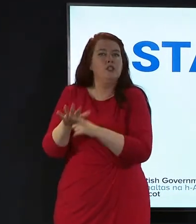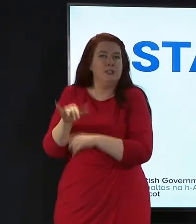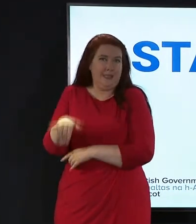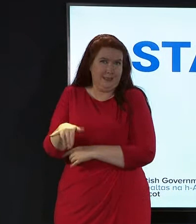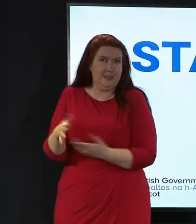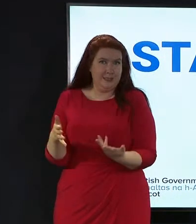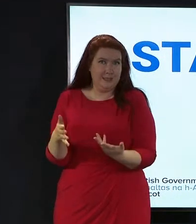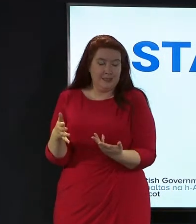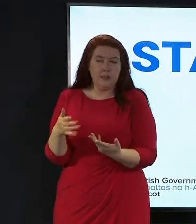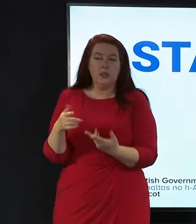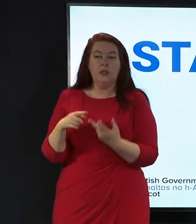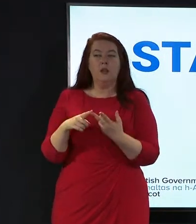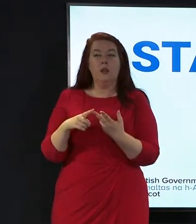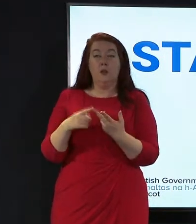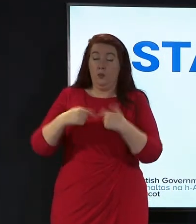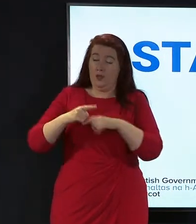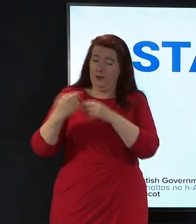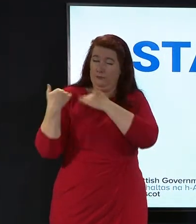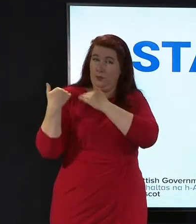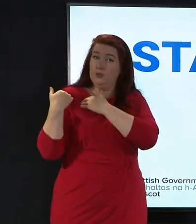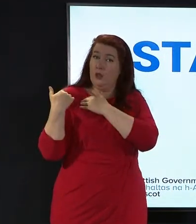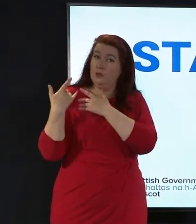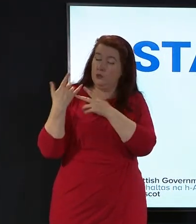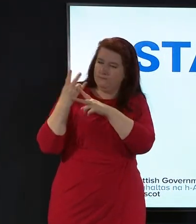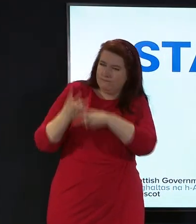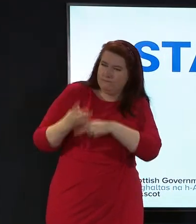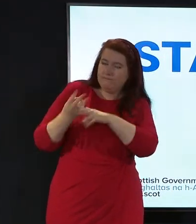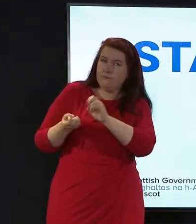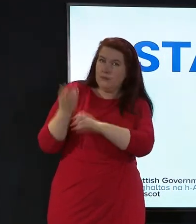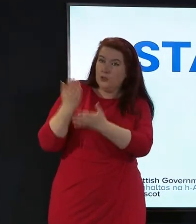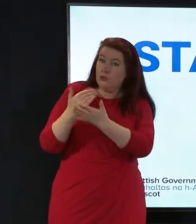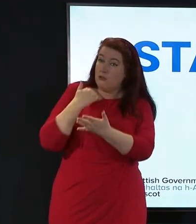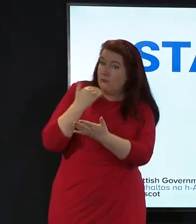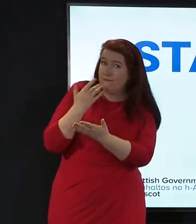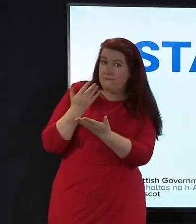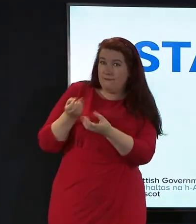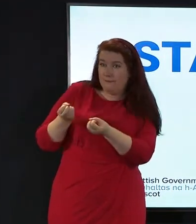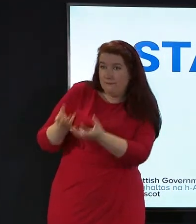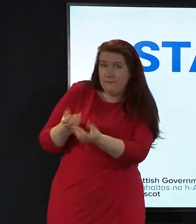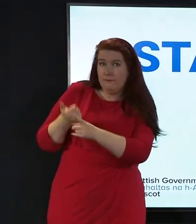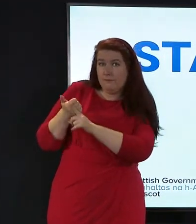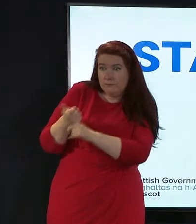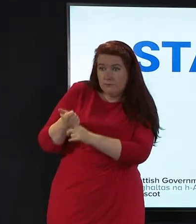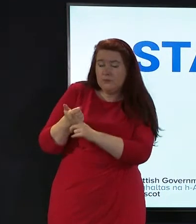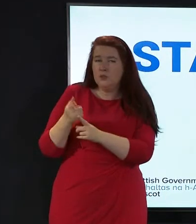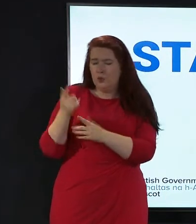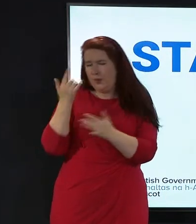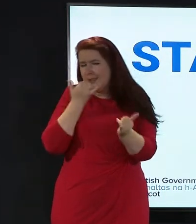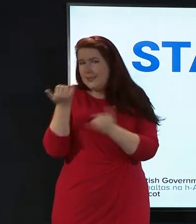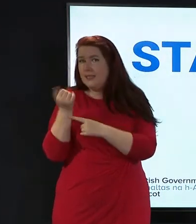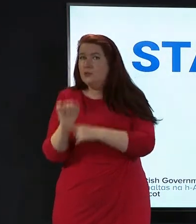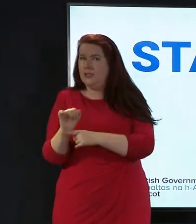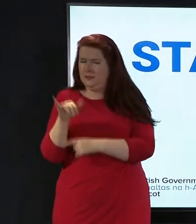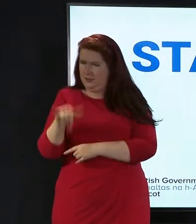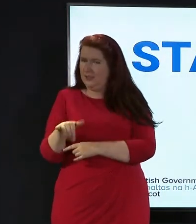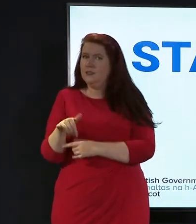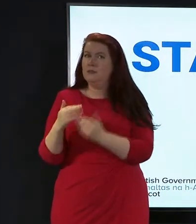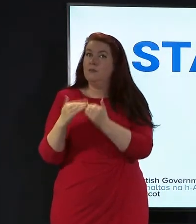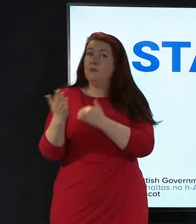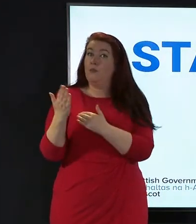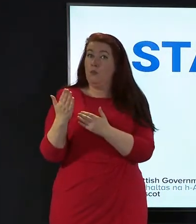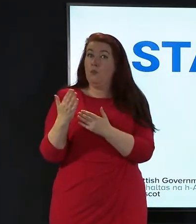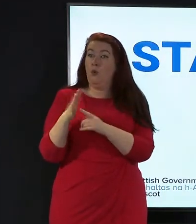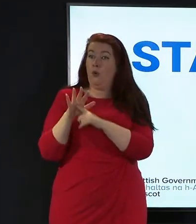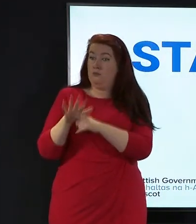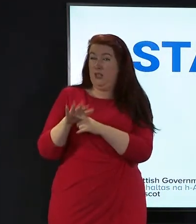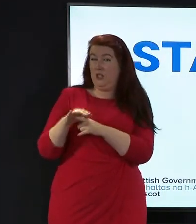and an obligation to monitor that to make sure it has the resources it needs. So Test and Protect will have been working under much more pressure over the past week than it